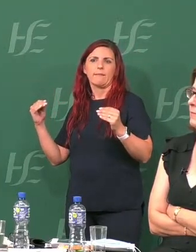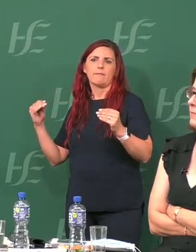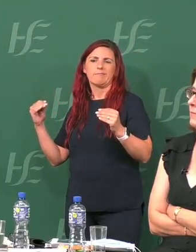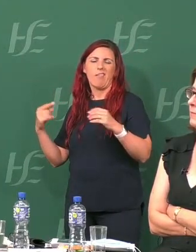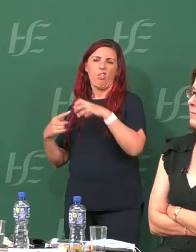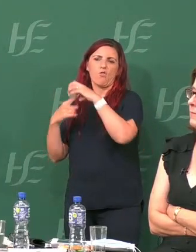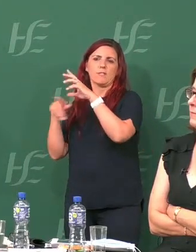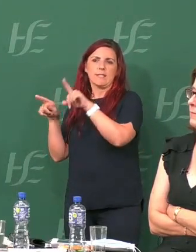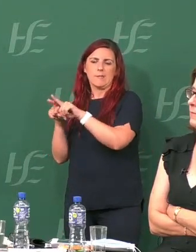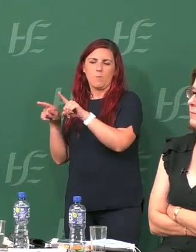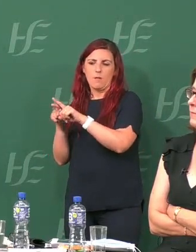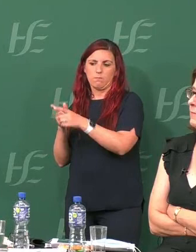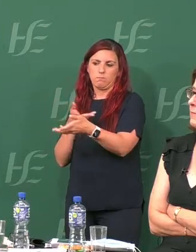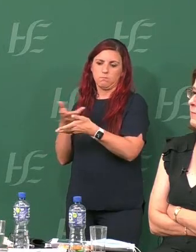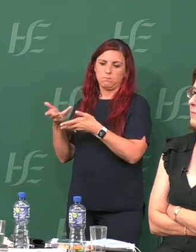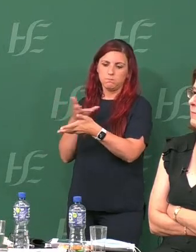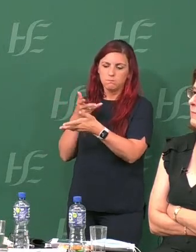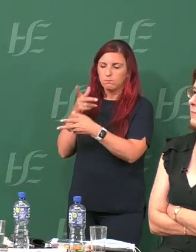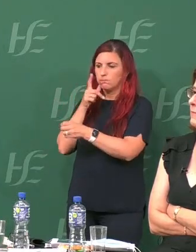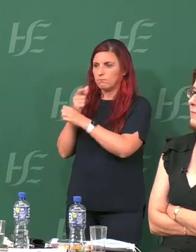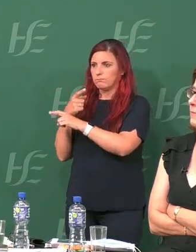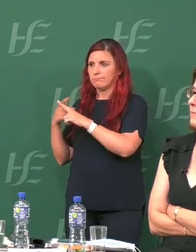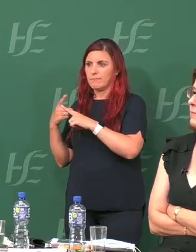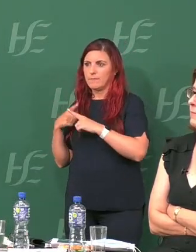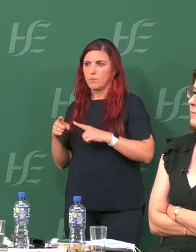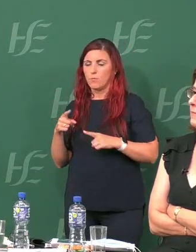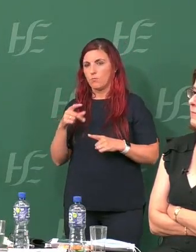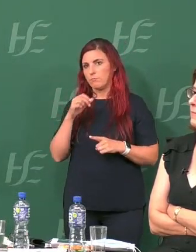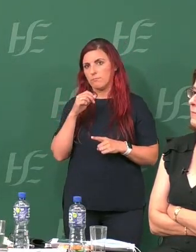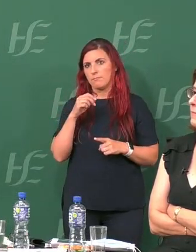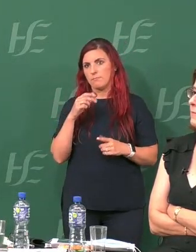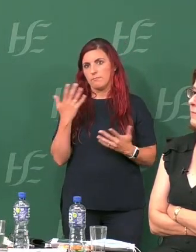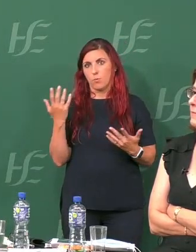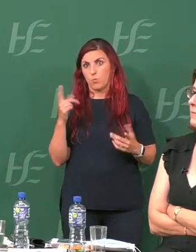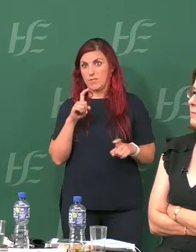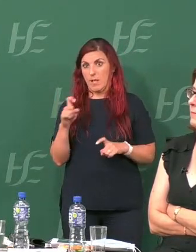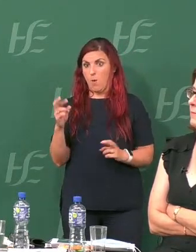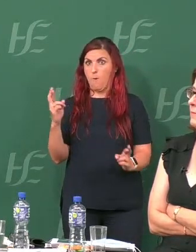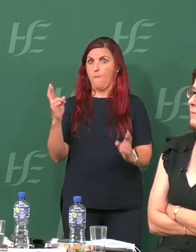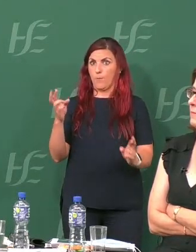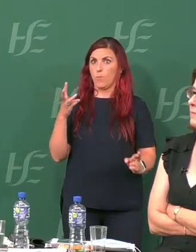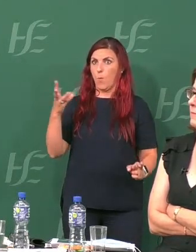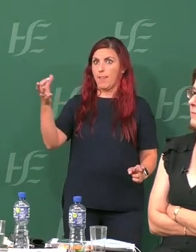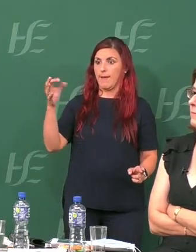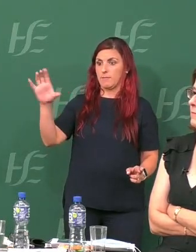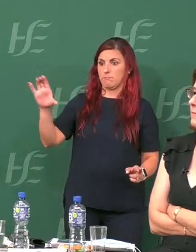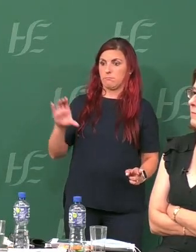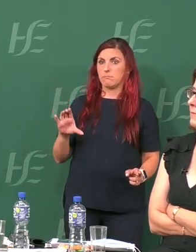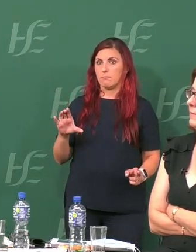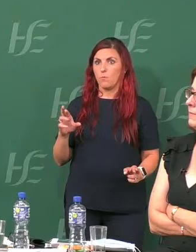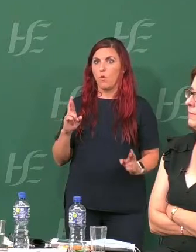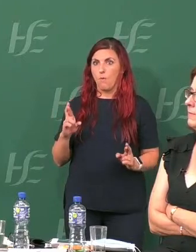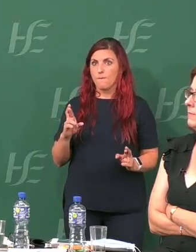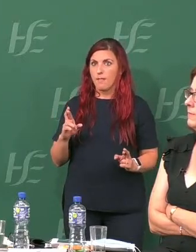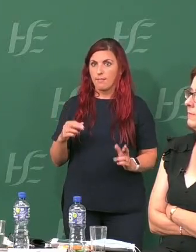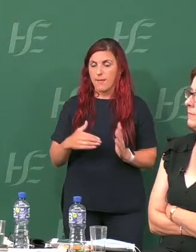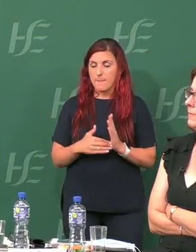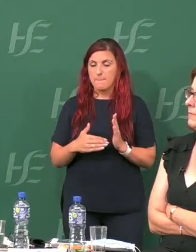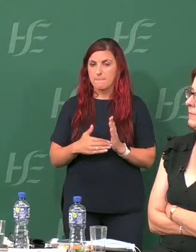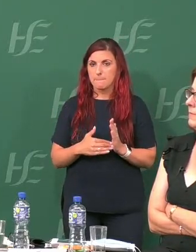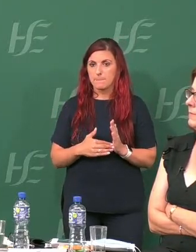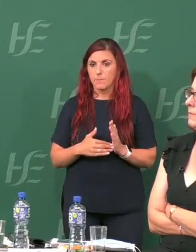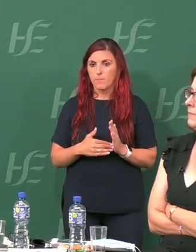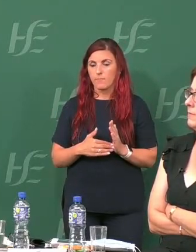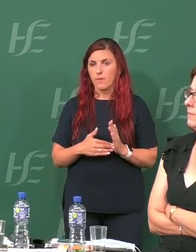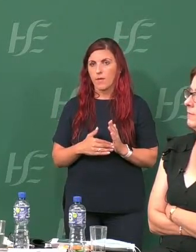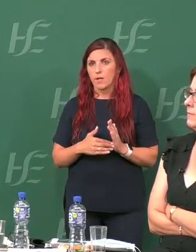legal, regulatory, EU issues and matters. We would be still hopeful that something can be done to secure a supply line